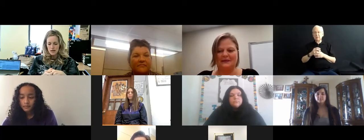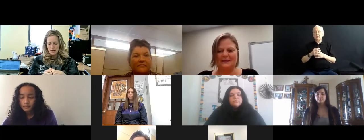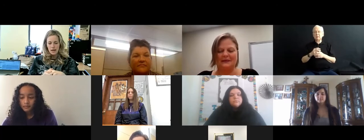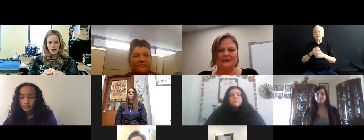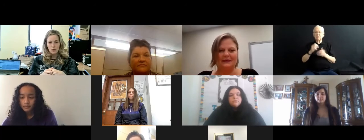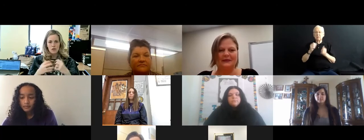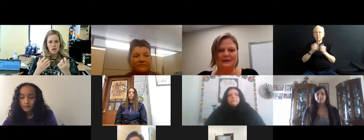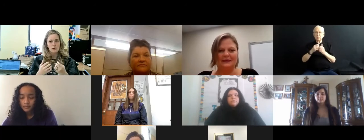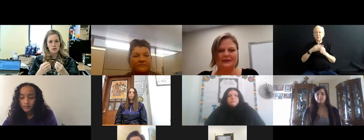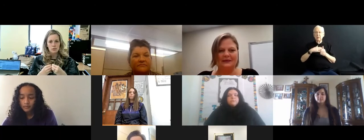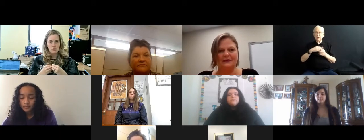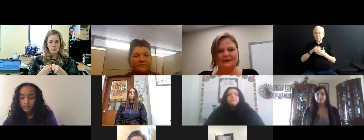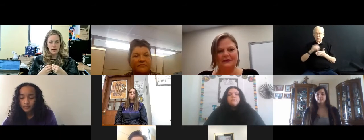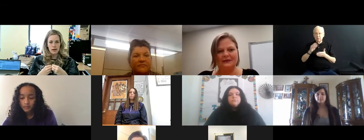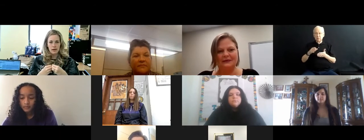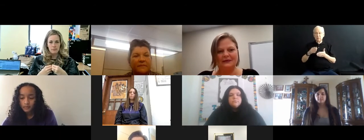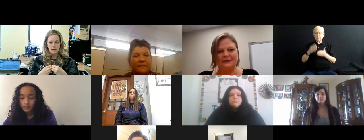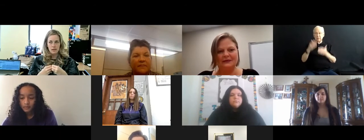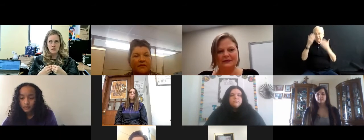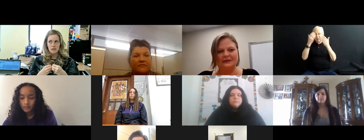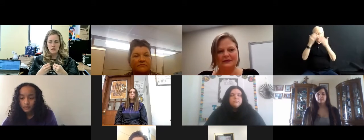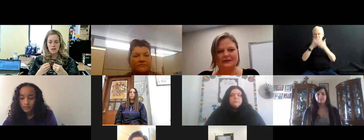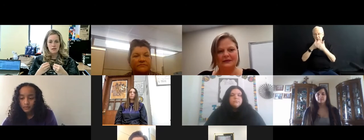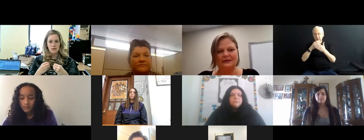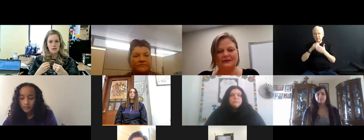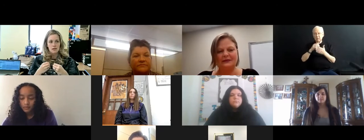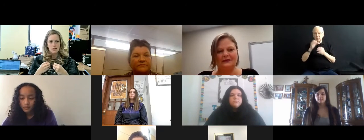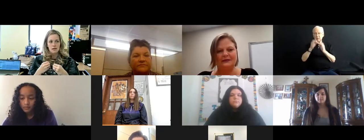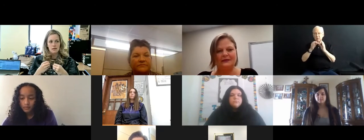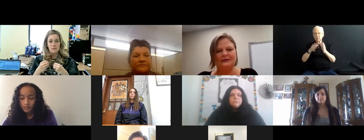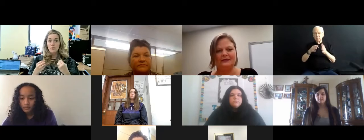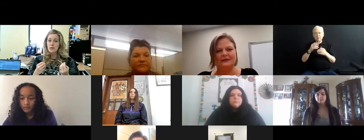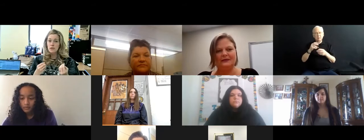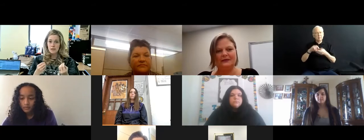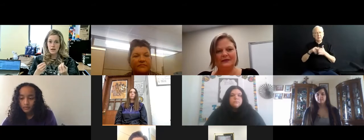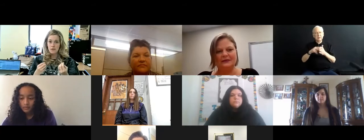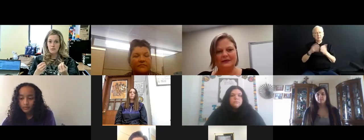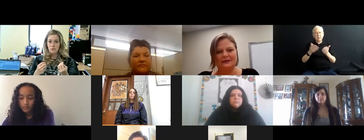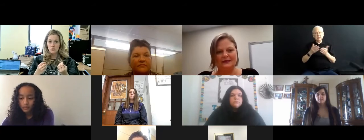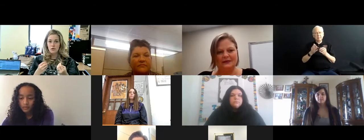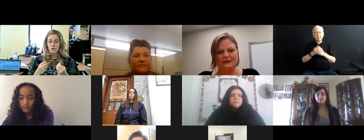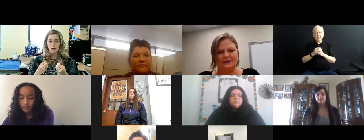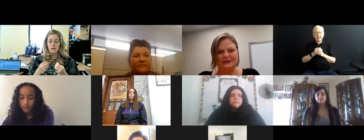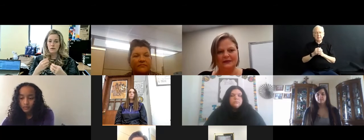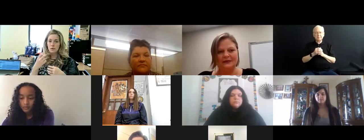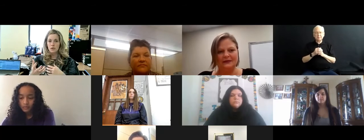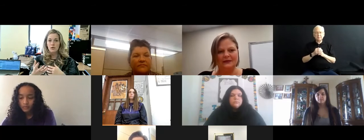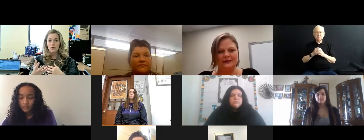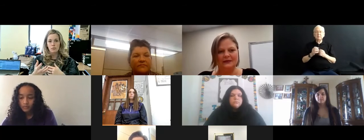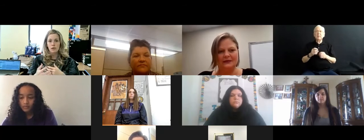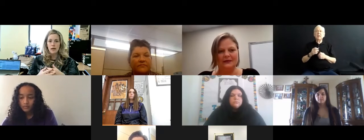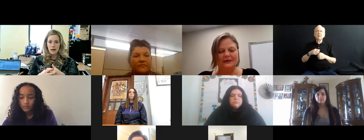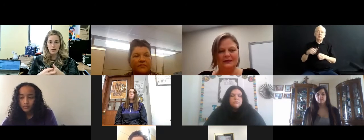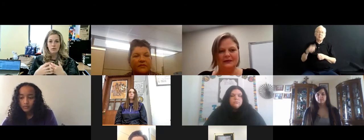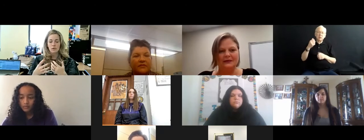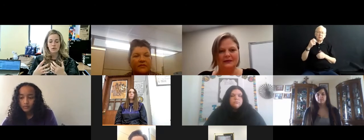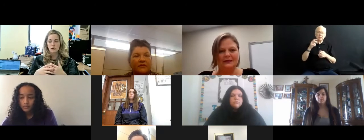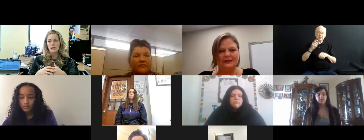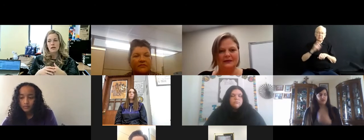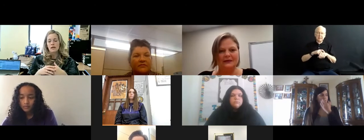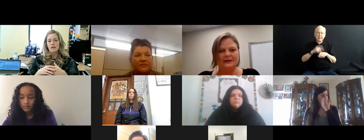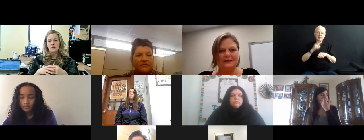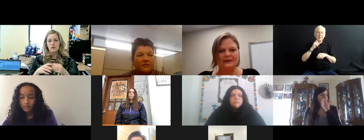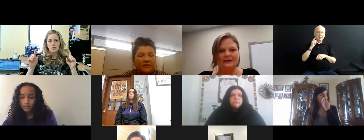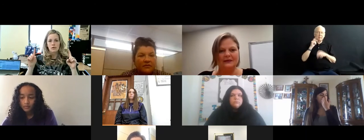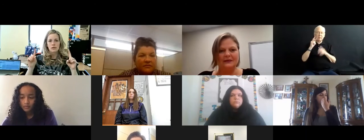students. And what shadow interpreted play means is most of the time when a deaf person goes to a play or a